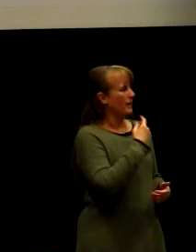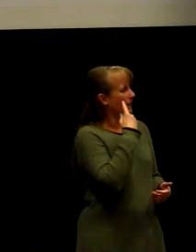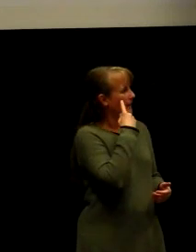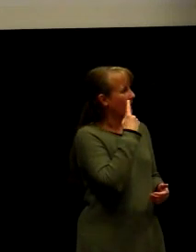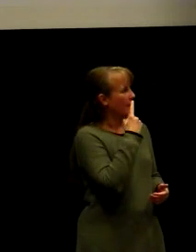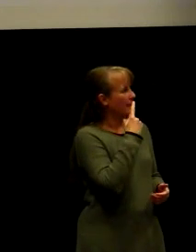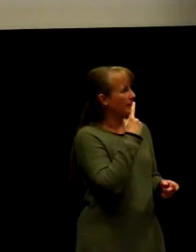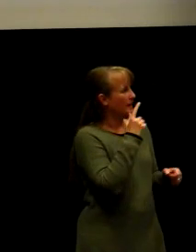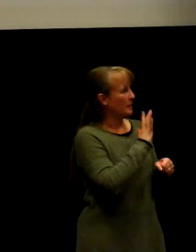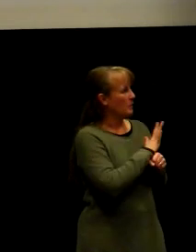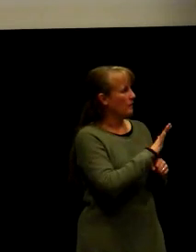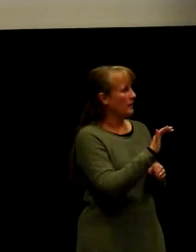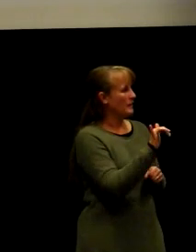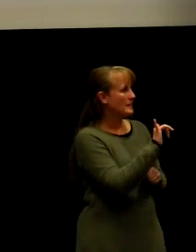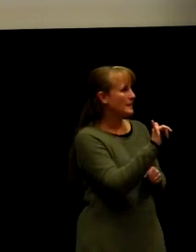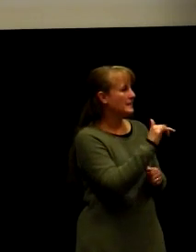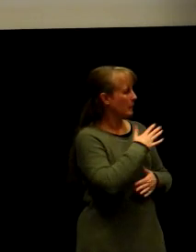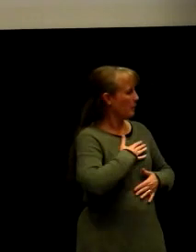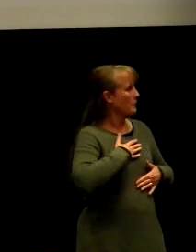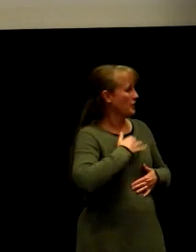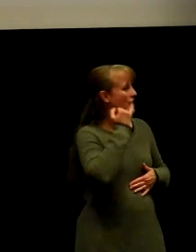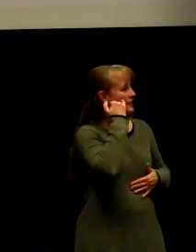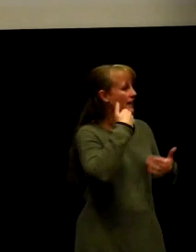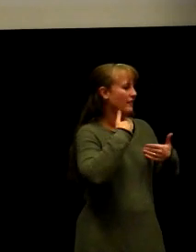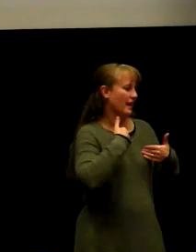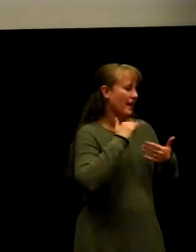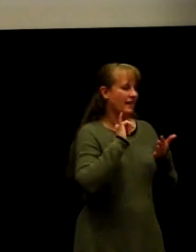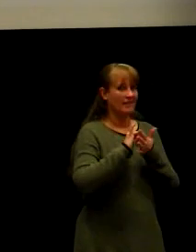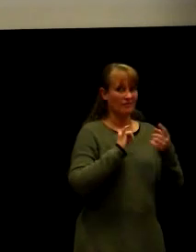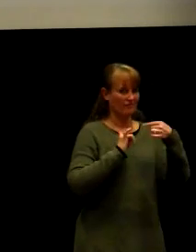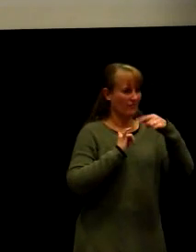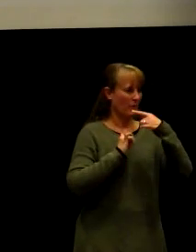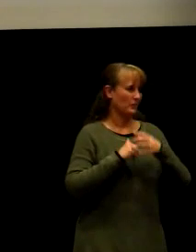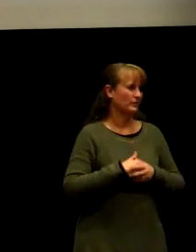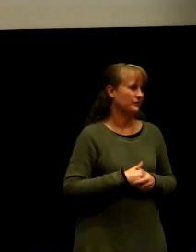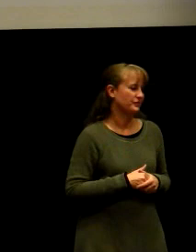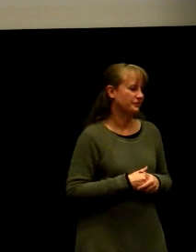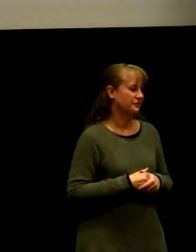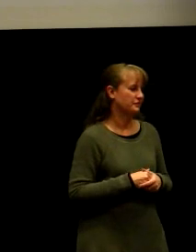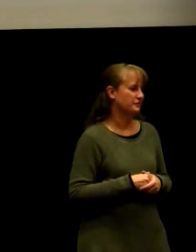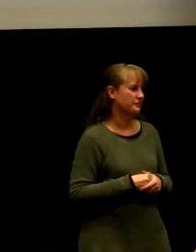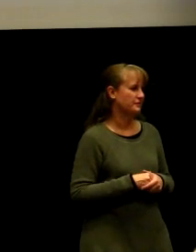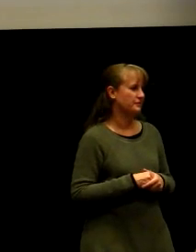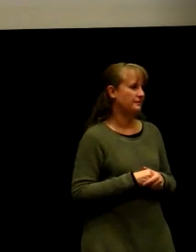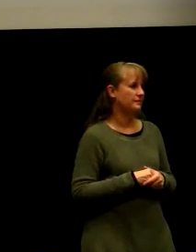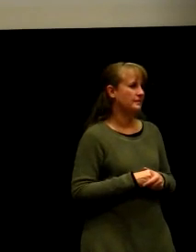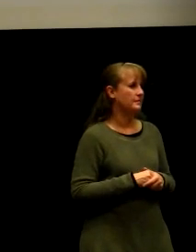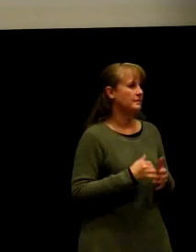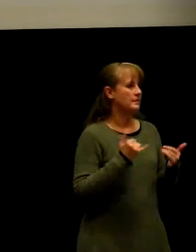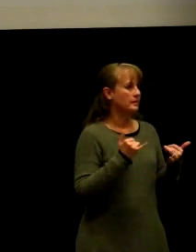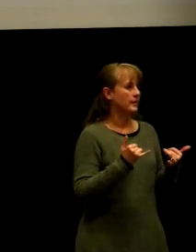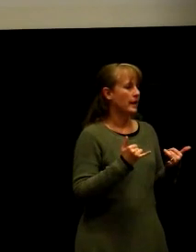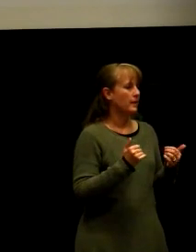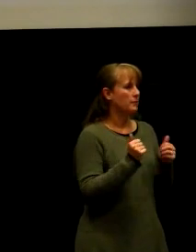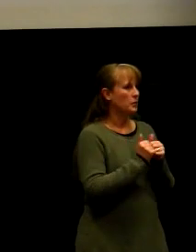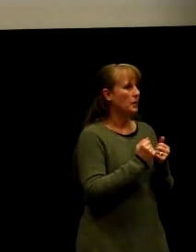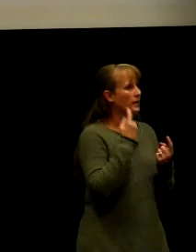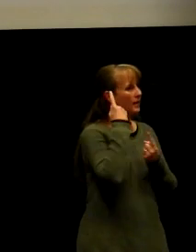kind of appreciation that we do these days if they'd depicted the aliens. In